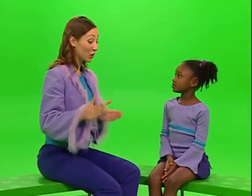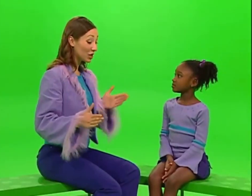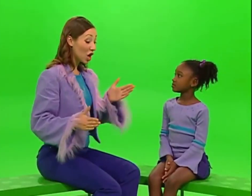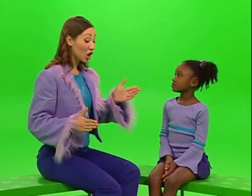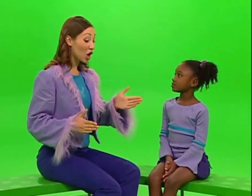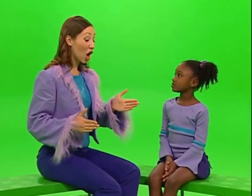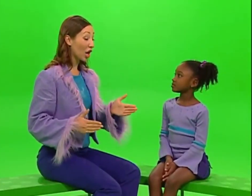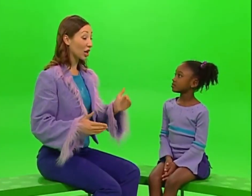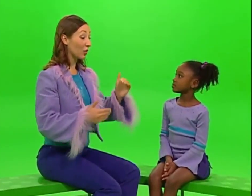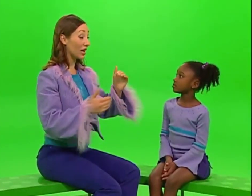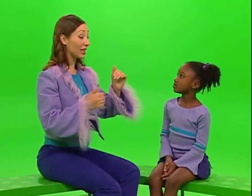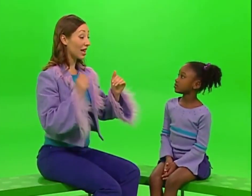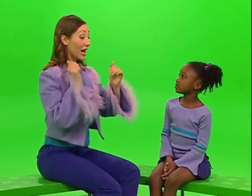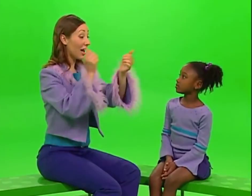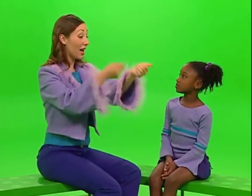dinklepuss caught it with a